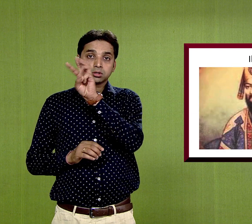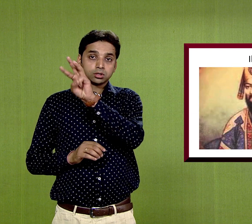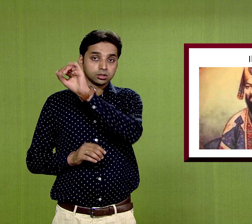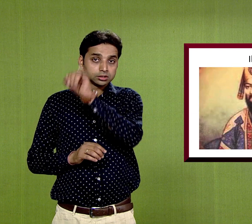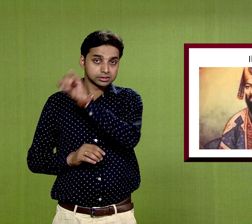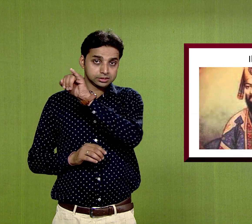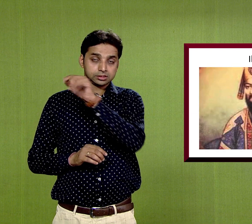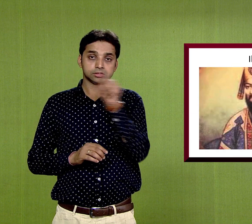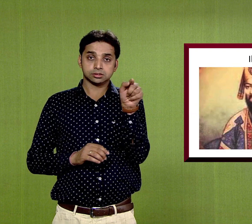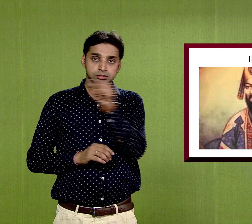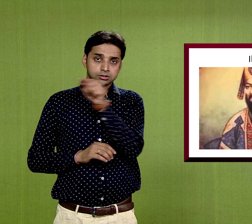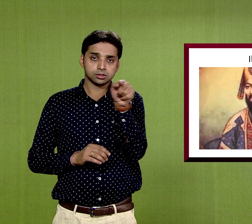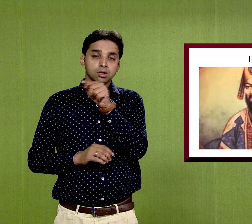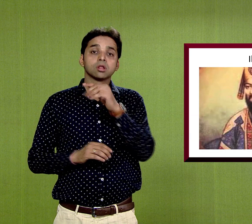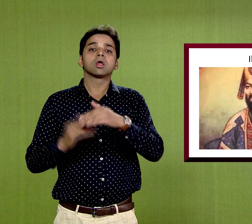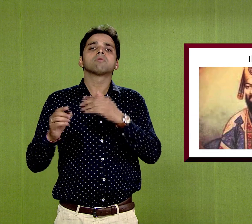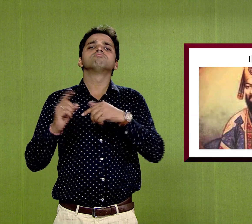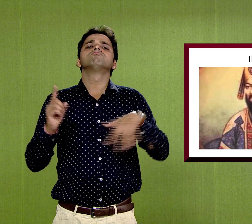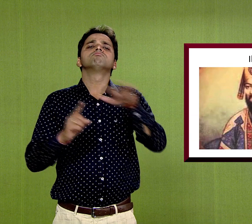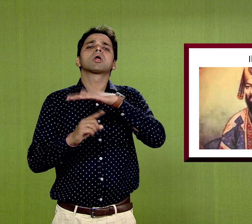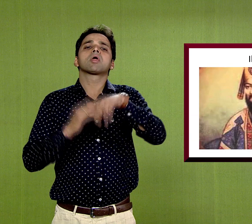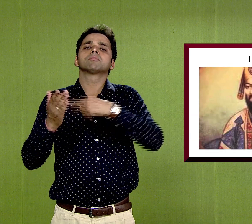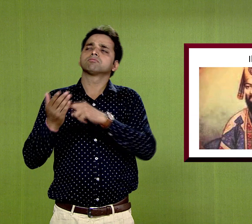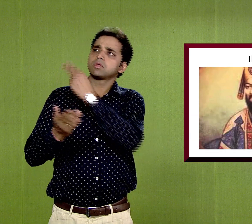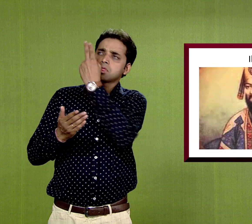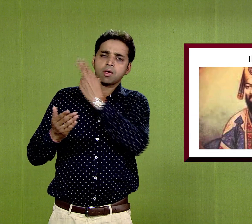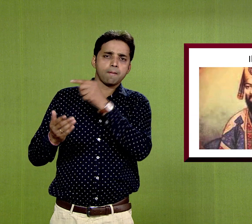1236, we have references of paintings.